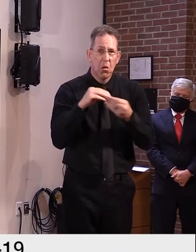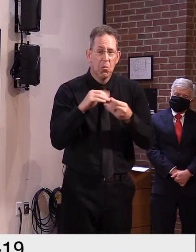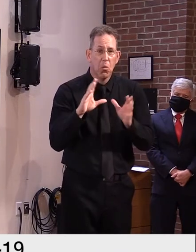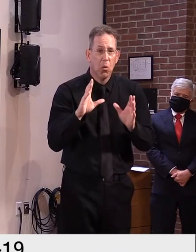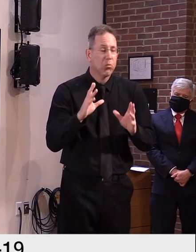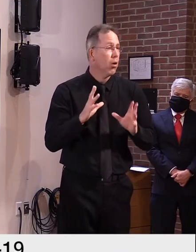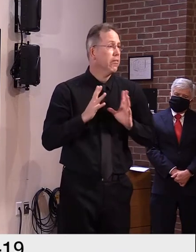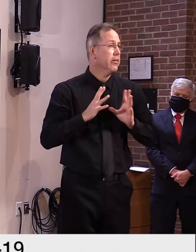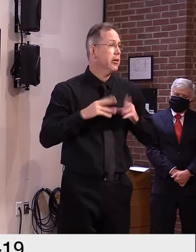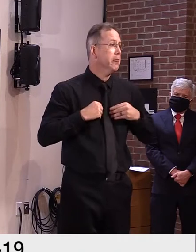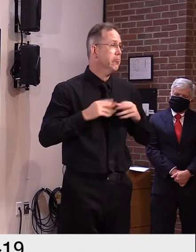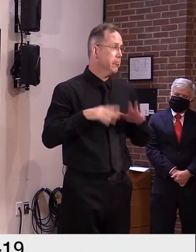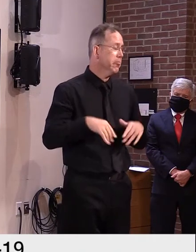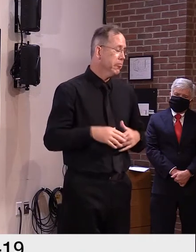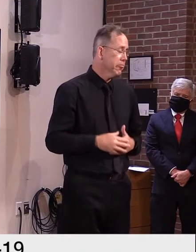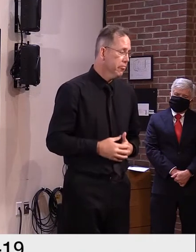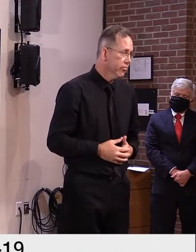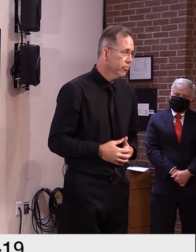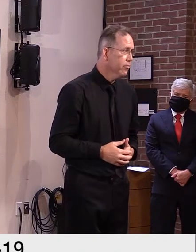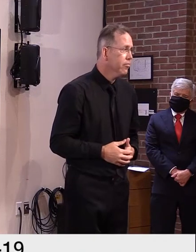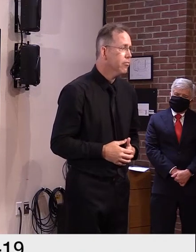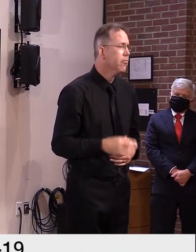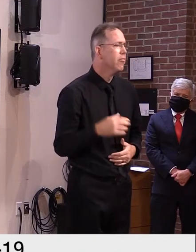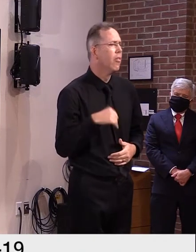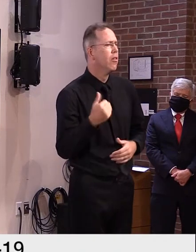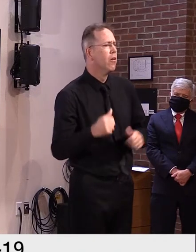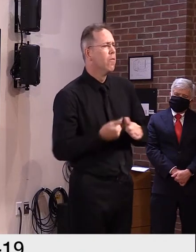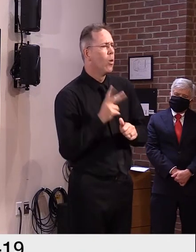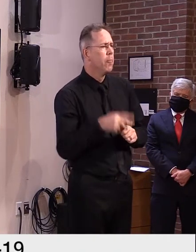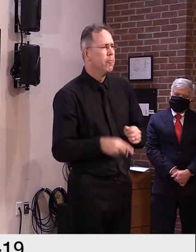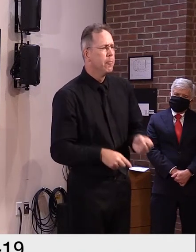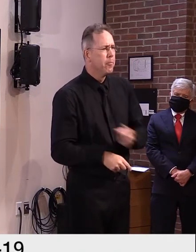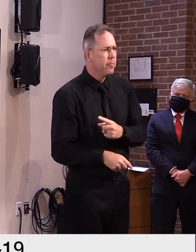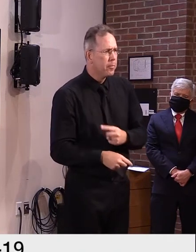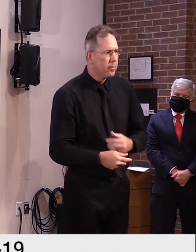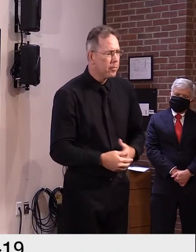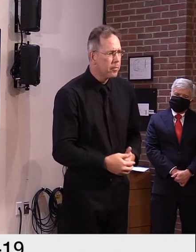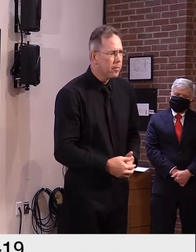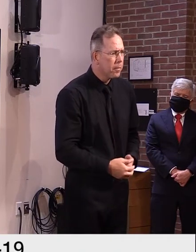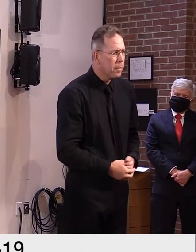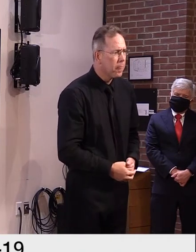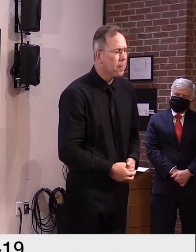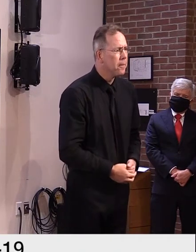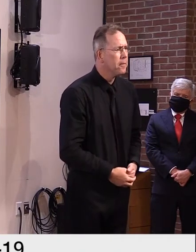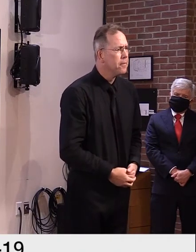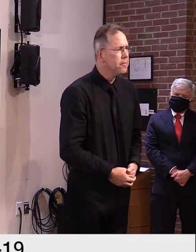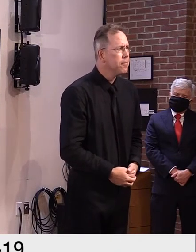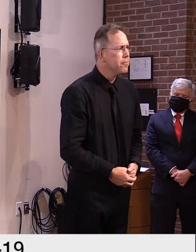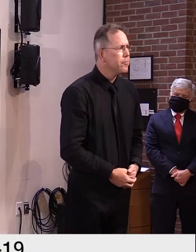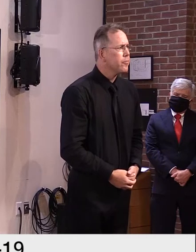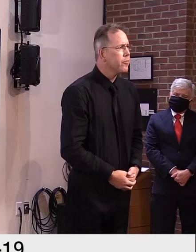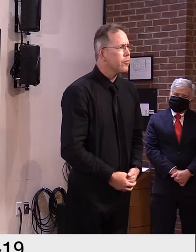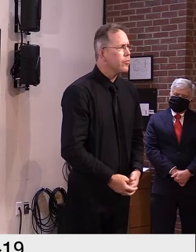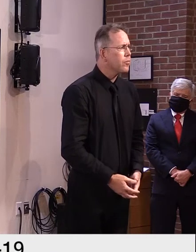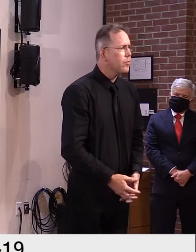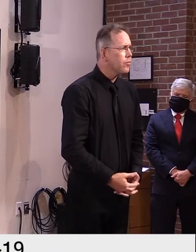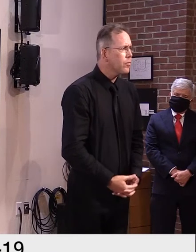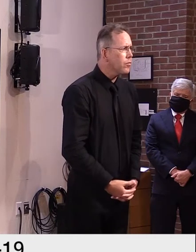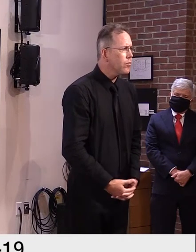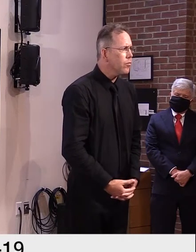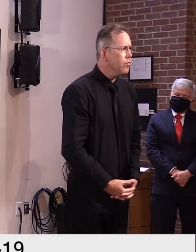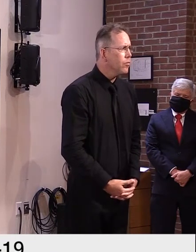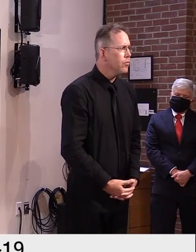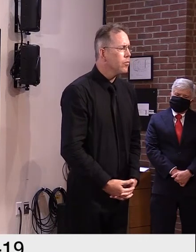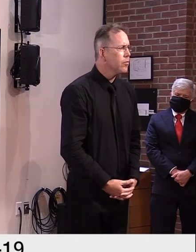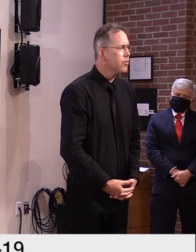to follow up, you know, just at this point, you know, the numbers are still low, like you said,